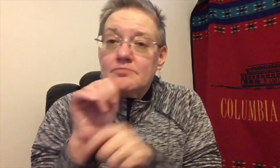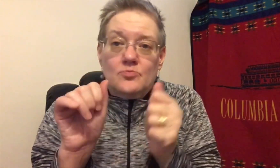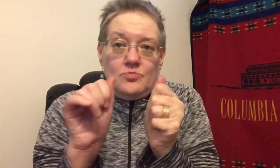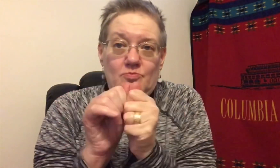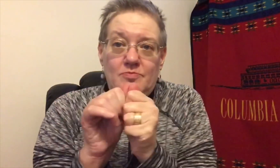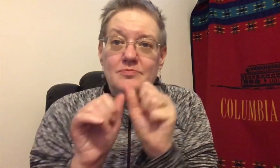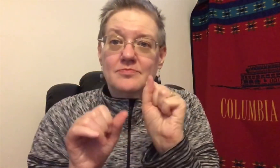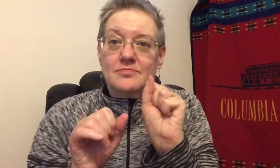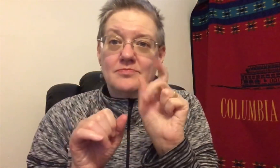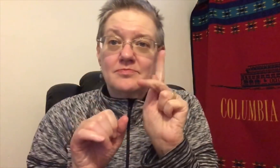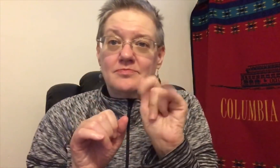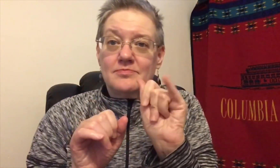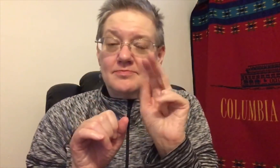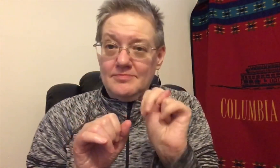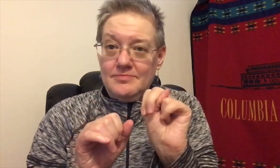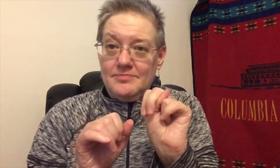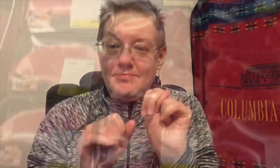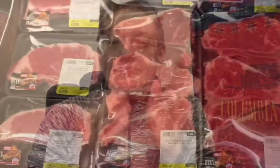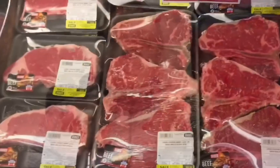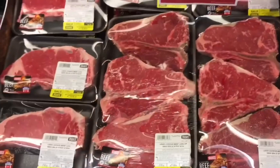Also, chicken with the skin.